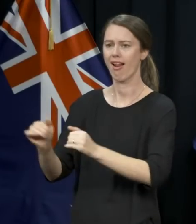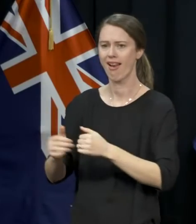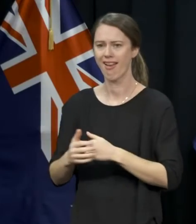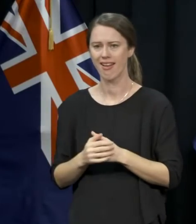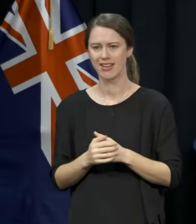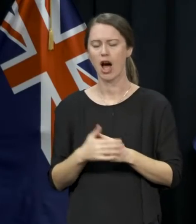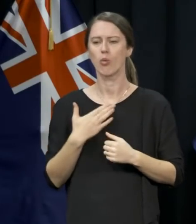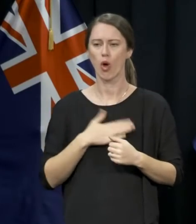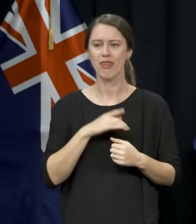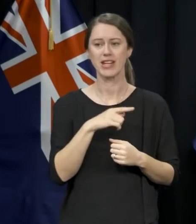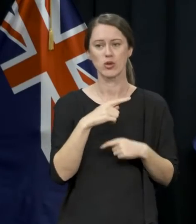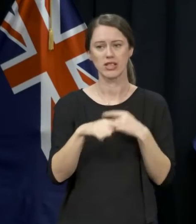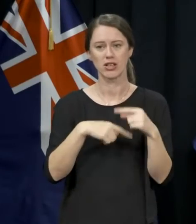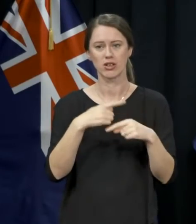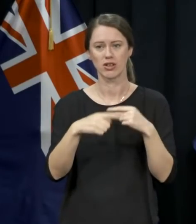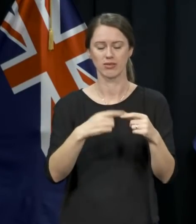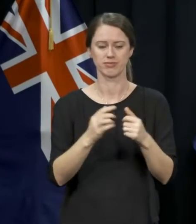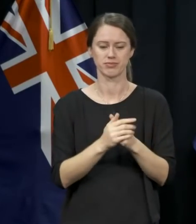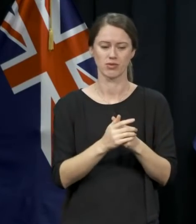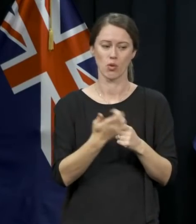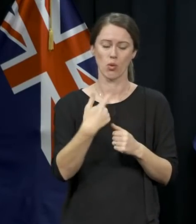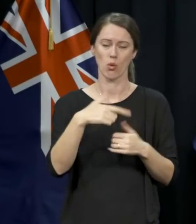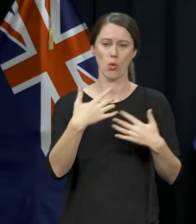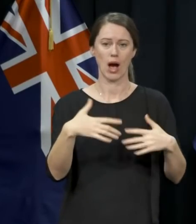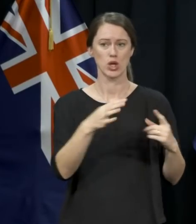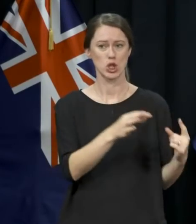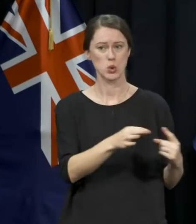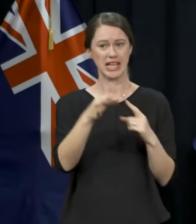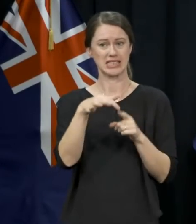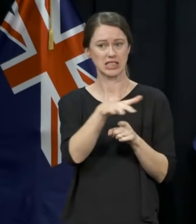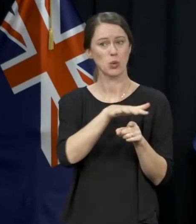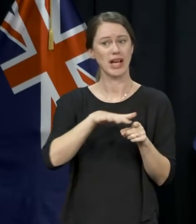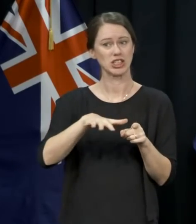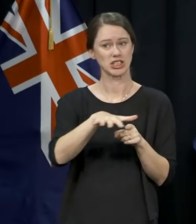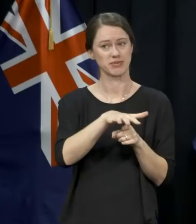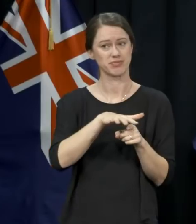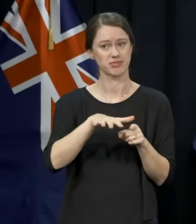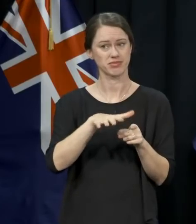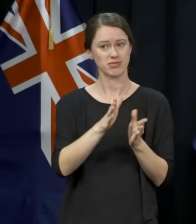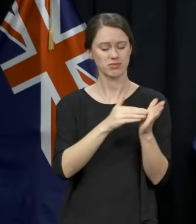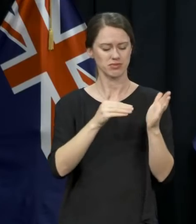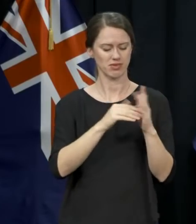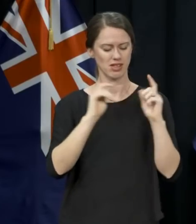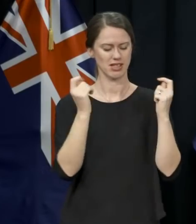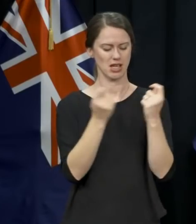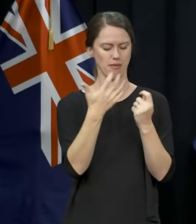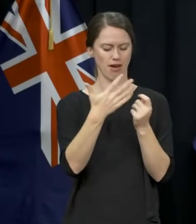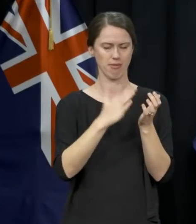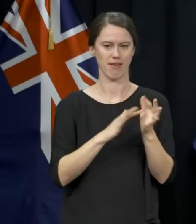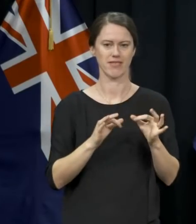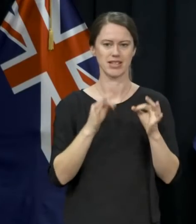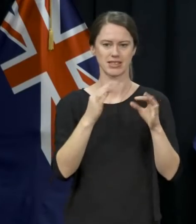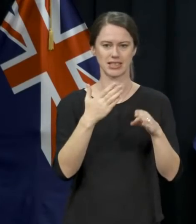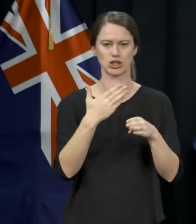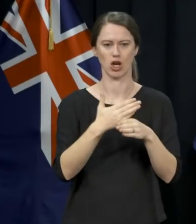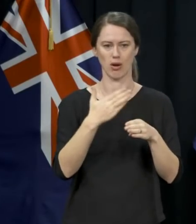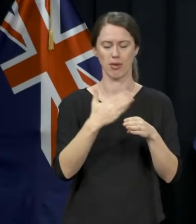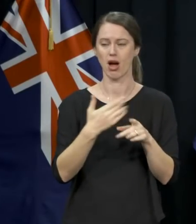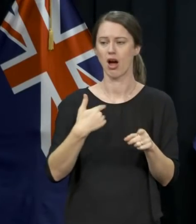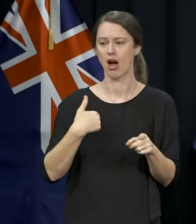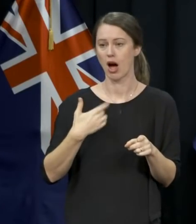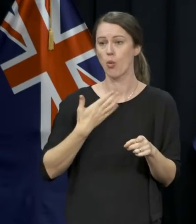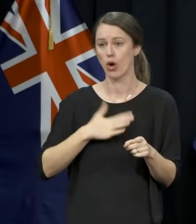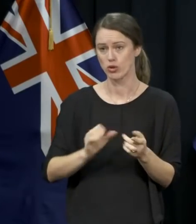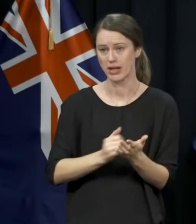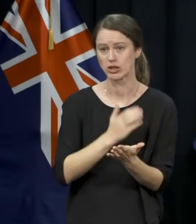in a really unusual and extraordinary circumstance. New Zealand and our team of 5 million have done an extraordinary job. I want